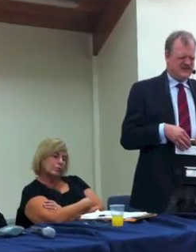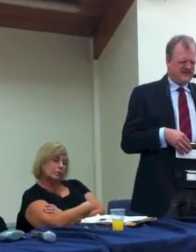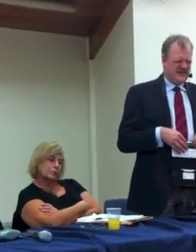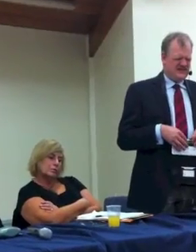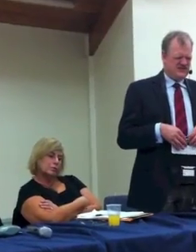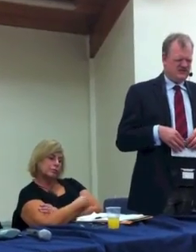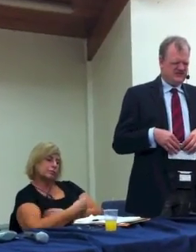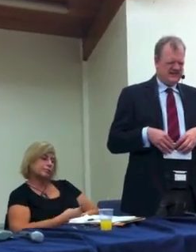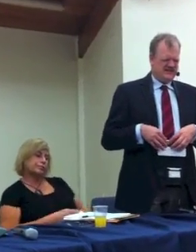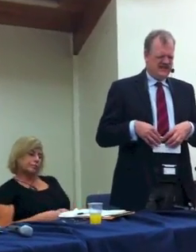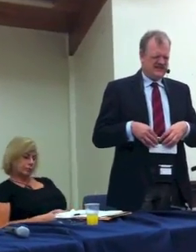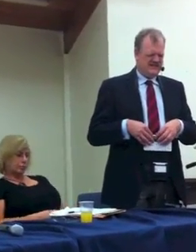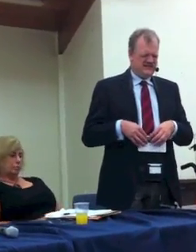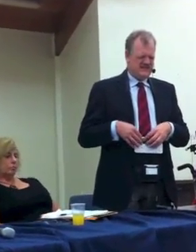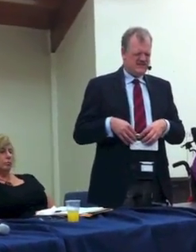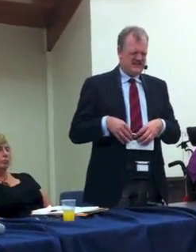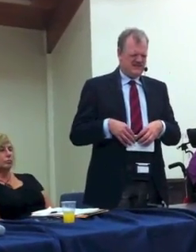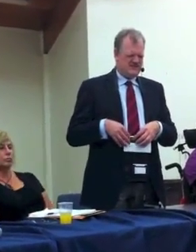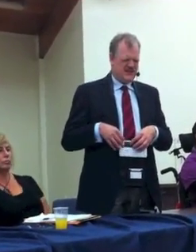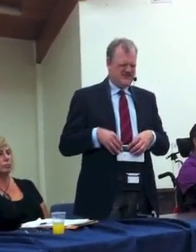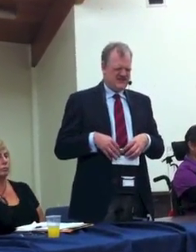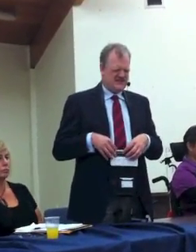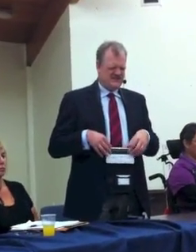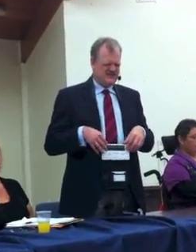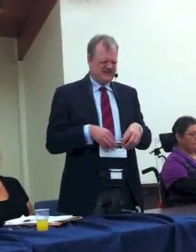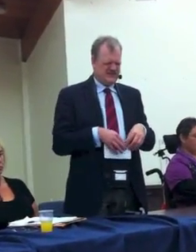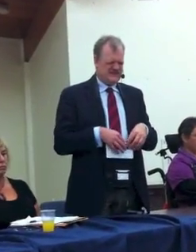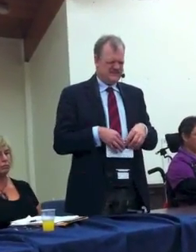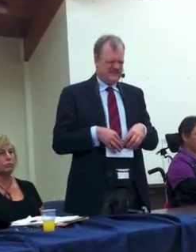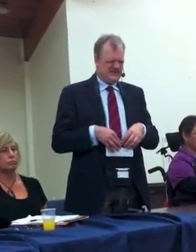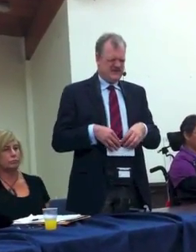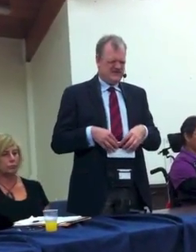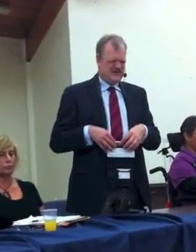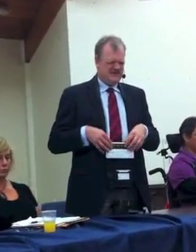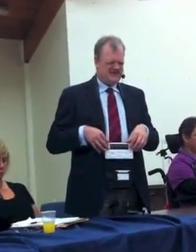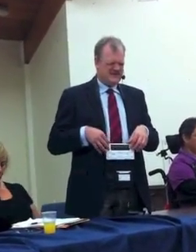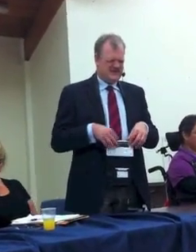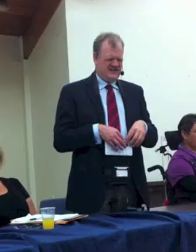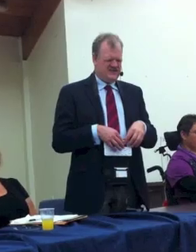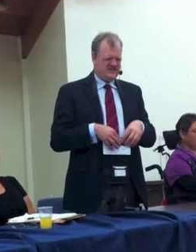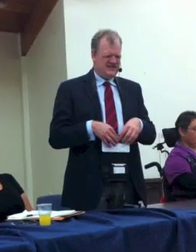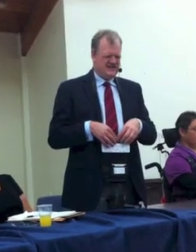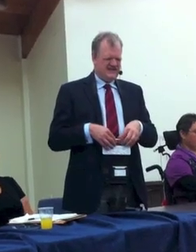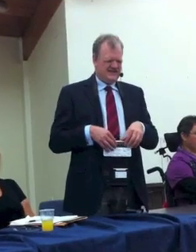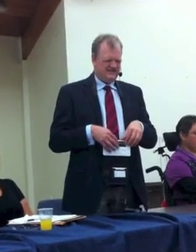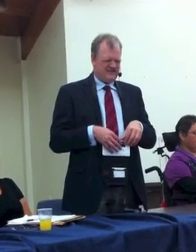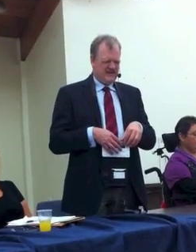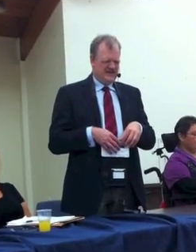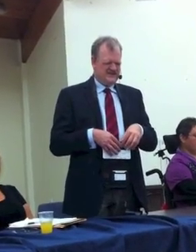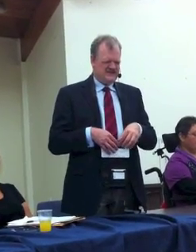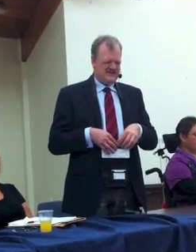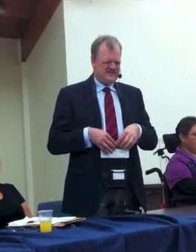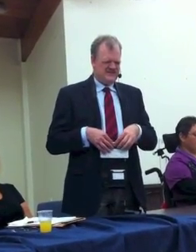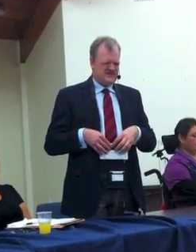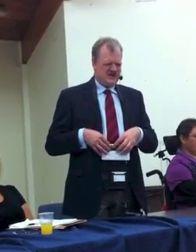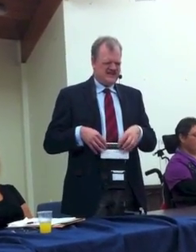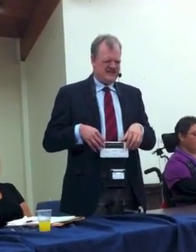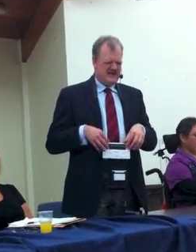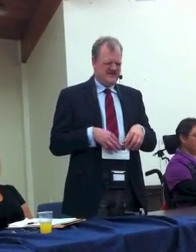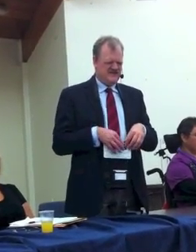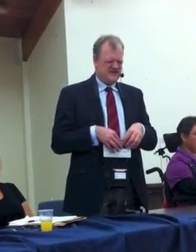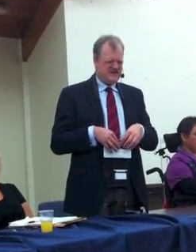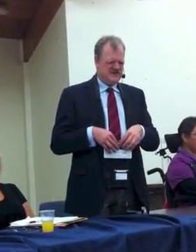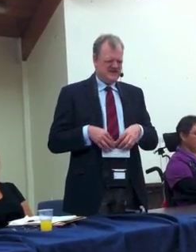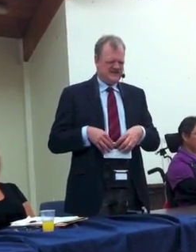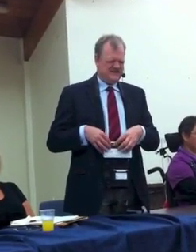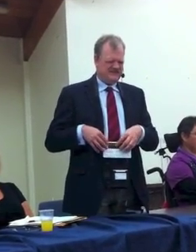intentions, children can get into sometimes tragic difficulties when a parent's attention is